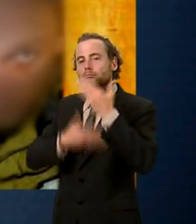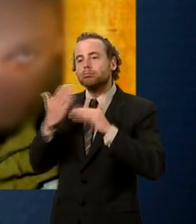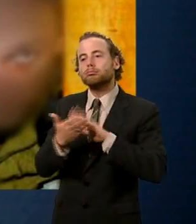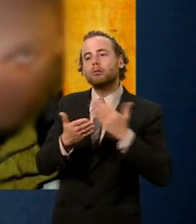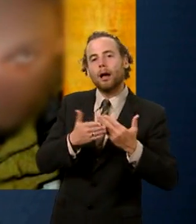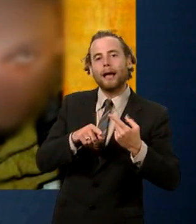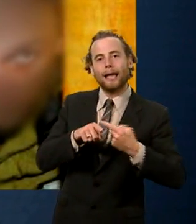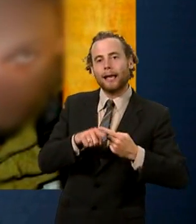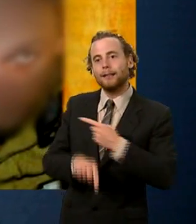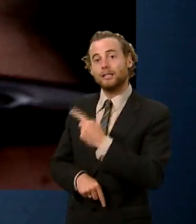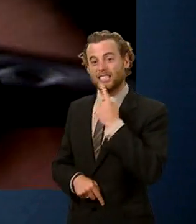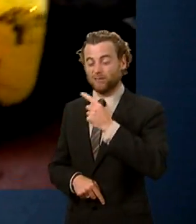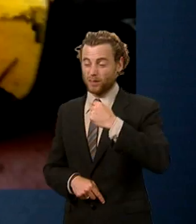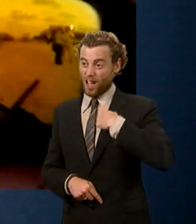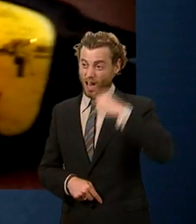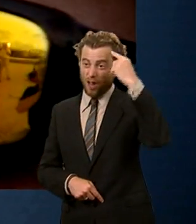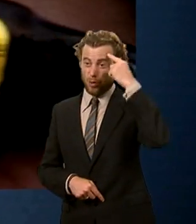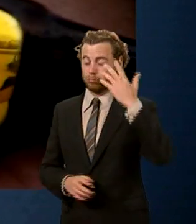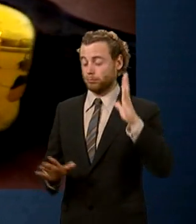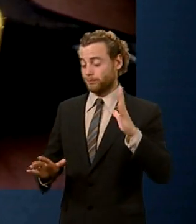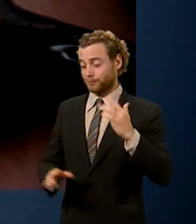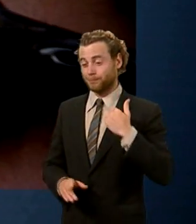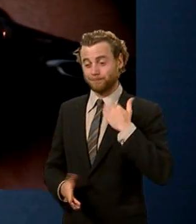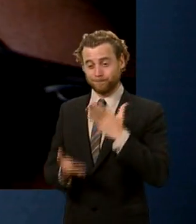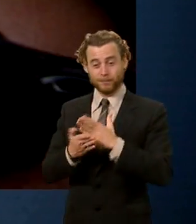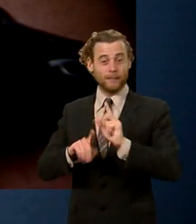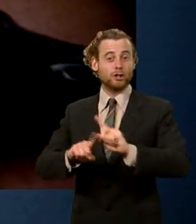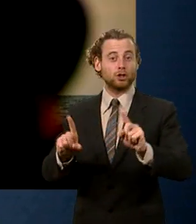I felt this was the moment. Any minute I am going to die.